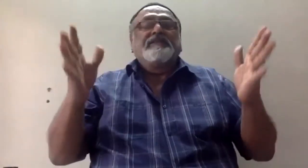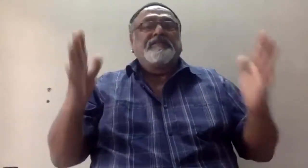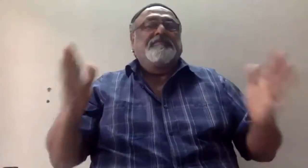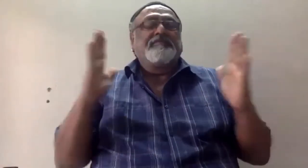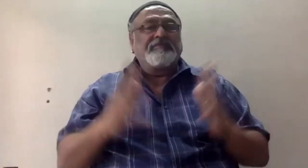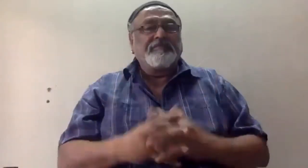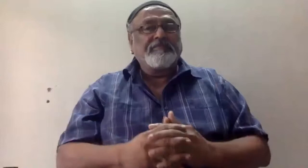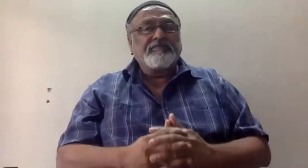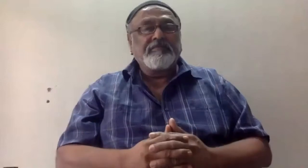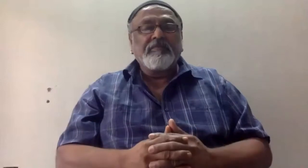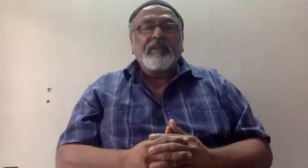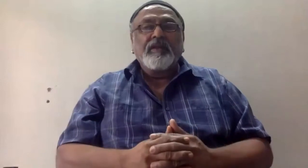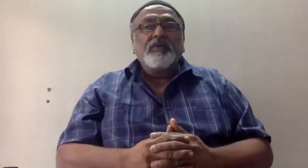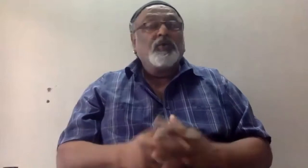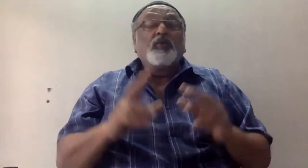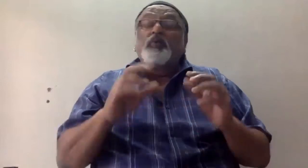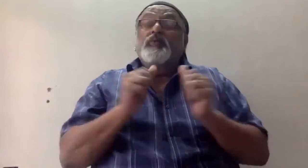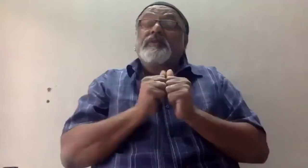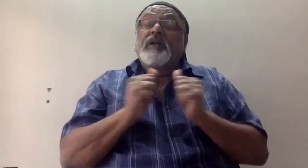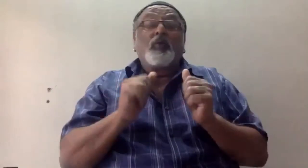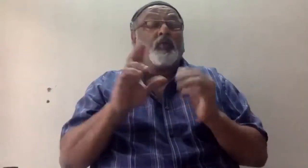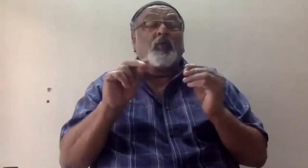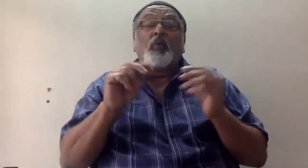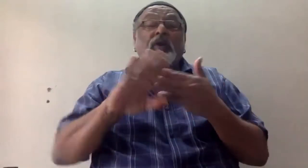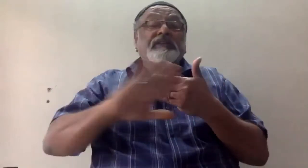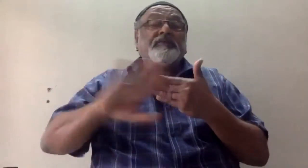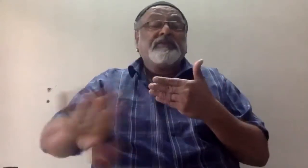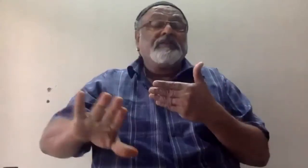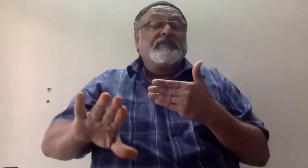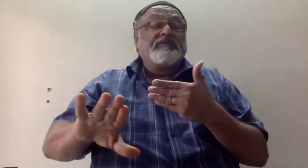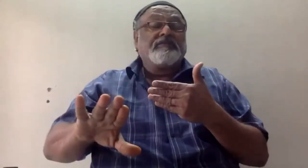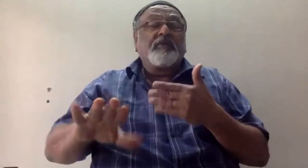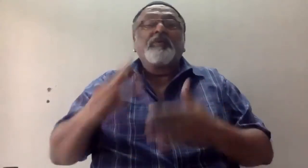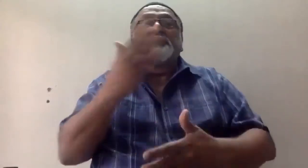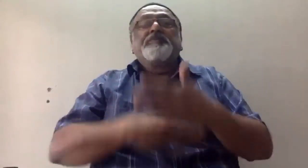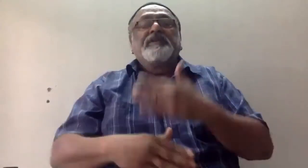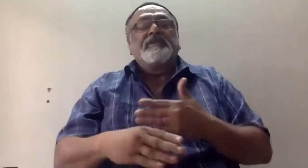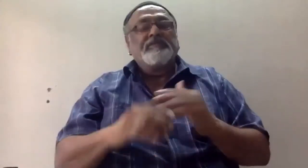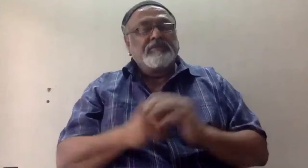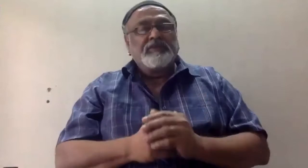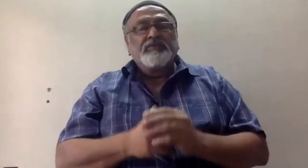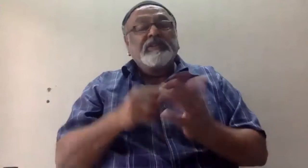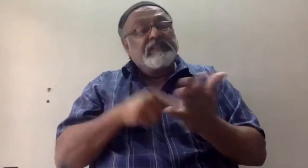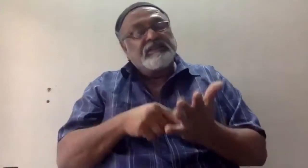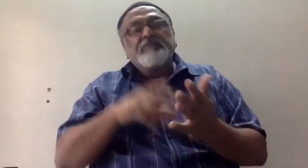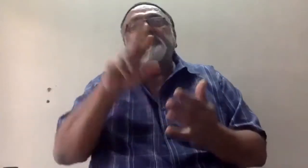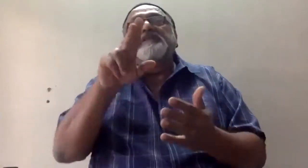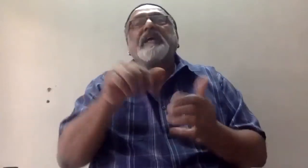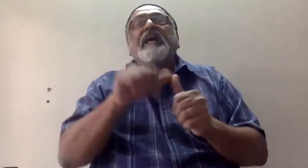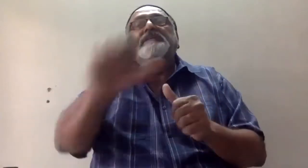without discrimination on the basis of disability. I mean, to me, this would be access to justice. So you have the equal